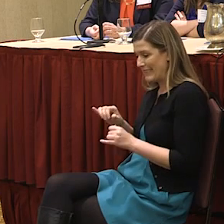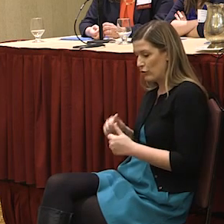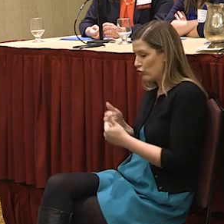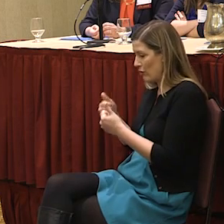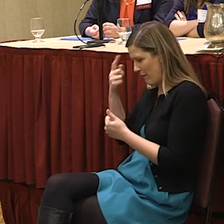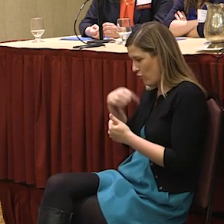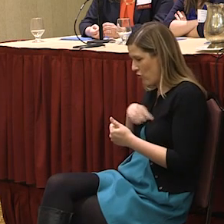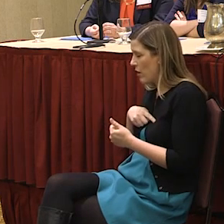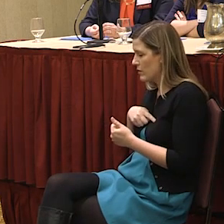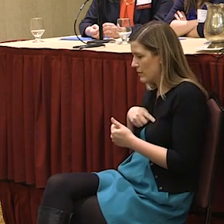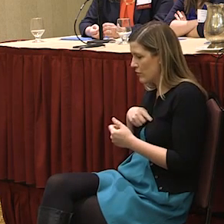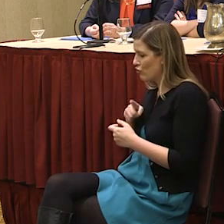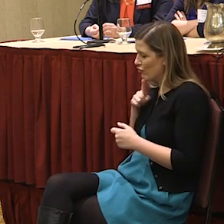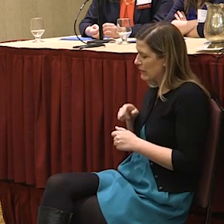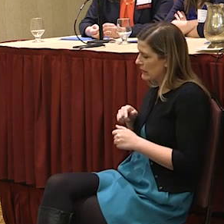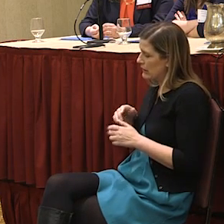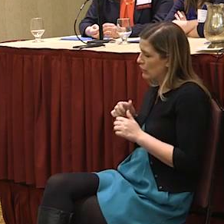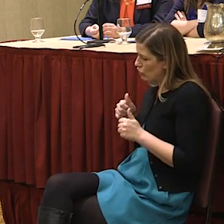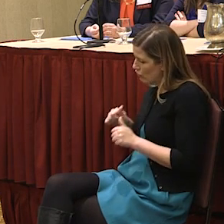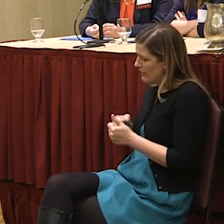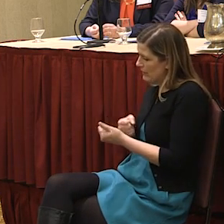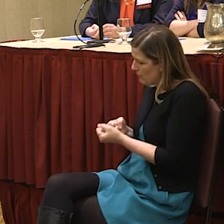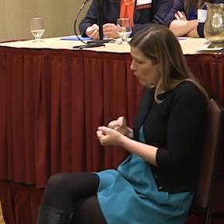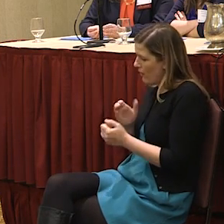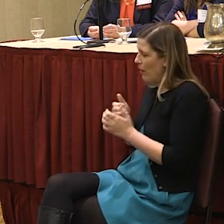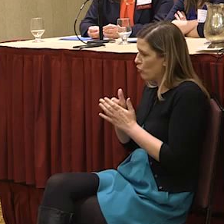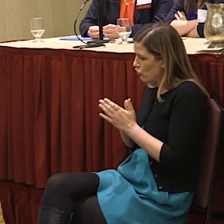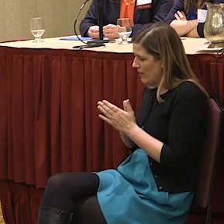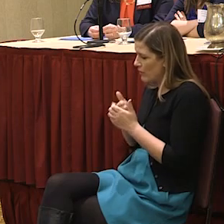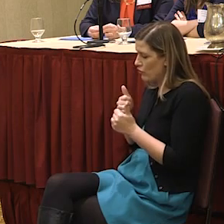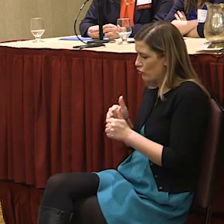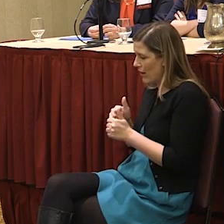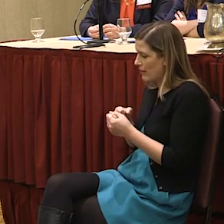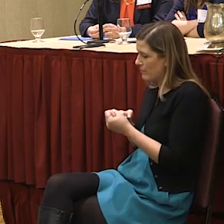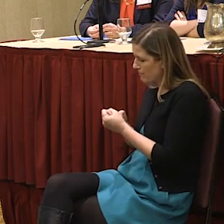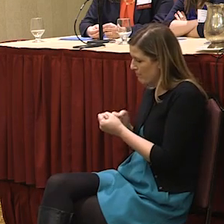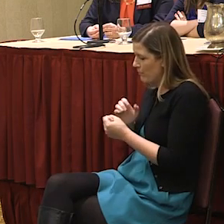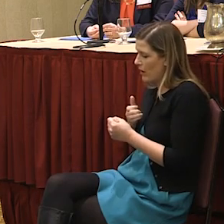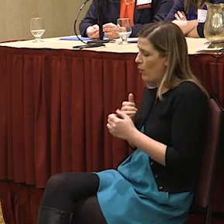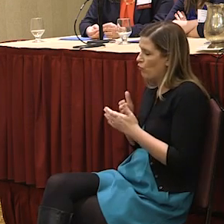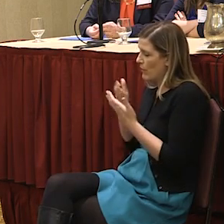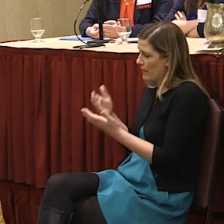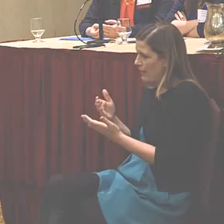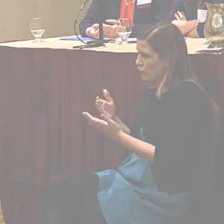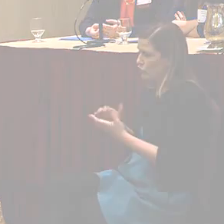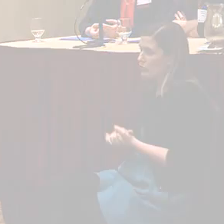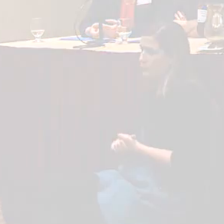challenge for us. So it's pushing forth the agenda, pushing forth our recommendations, and pushing forth with our strategic plan.